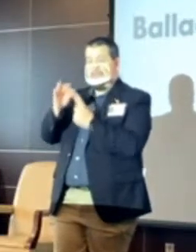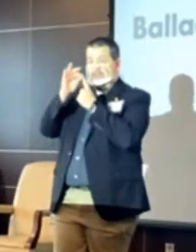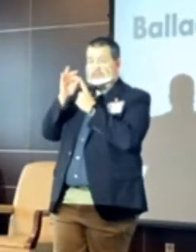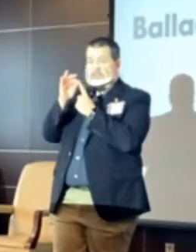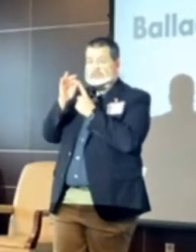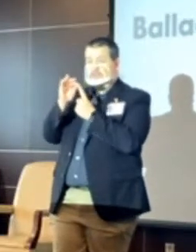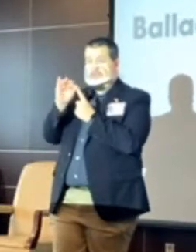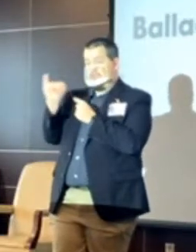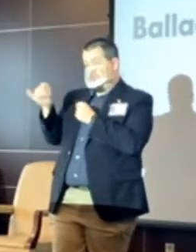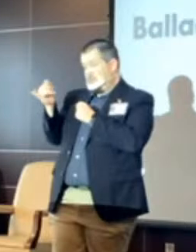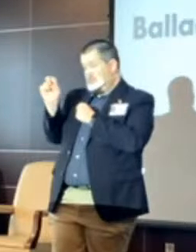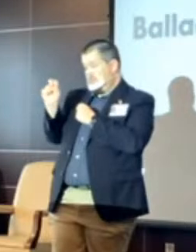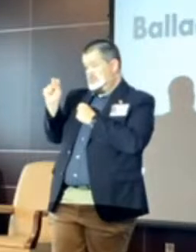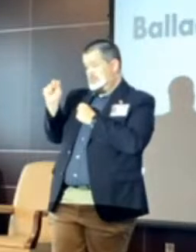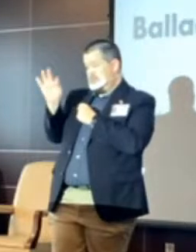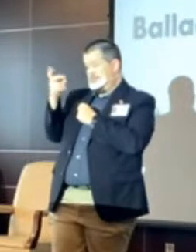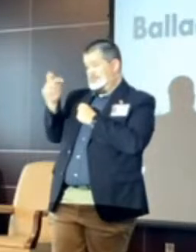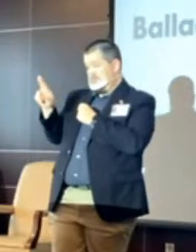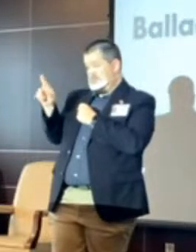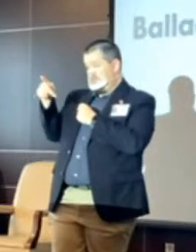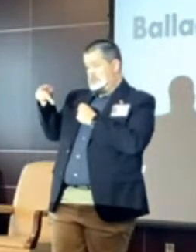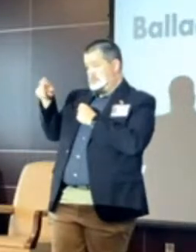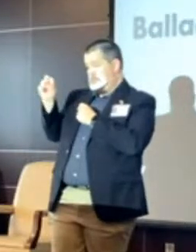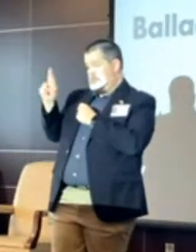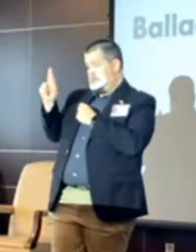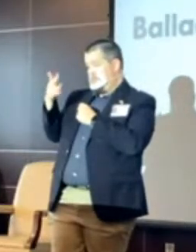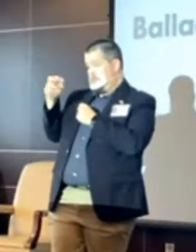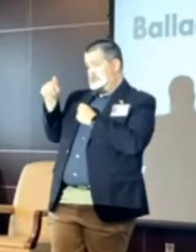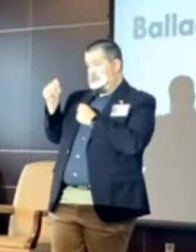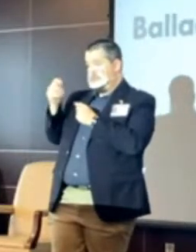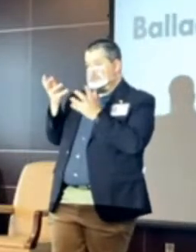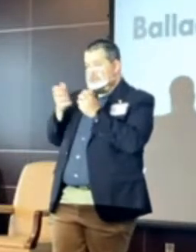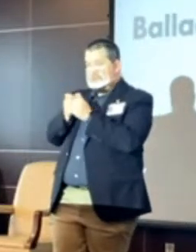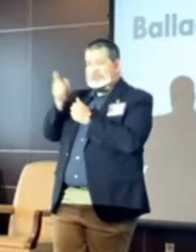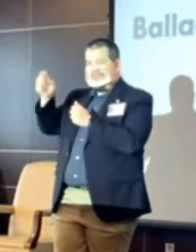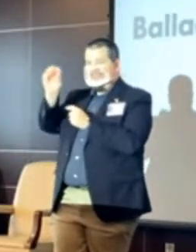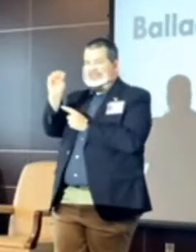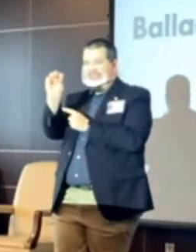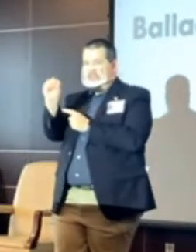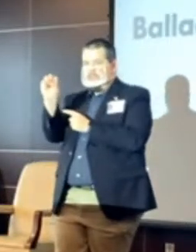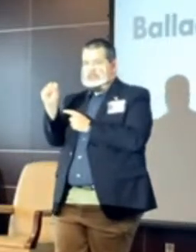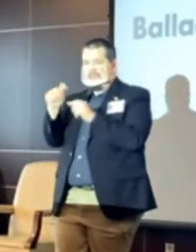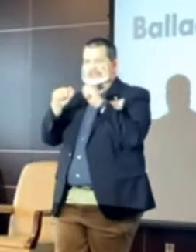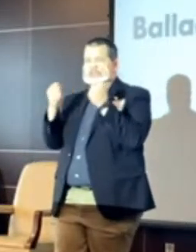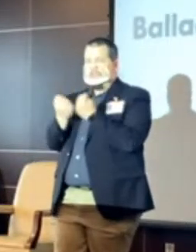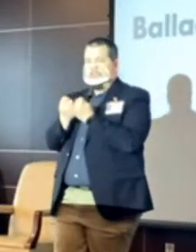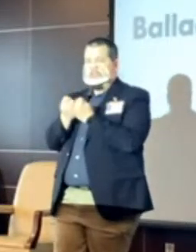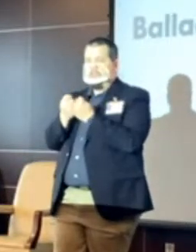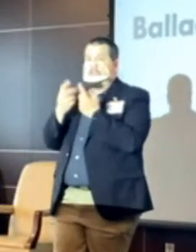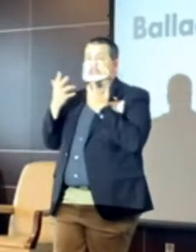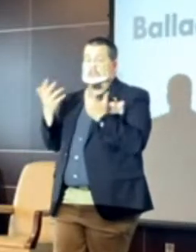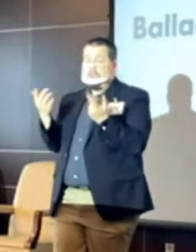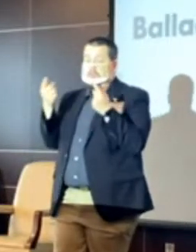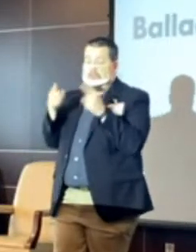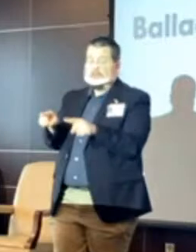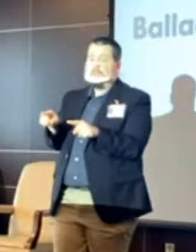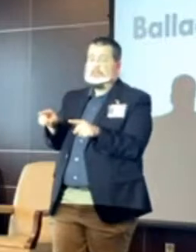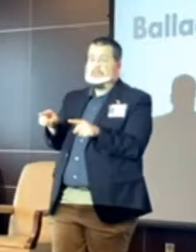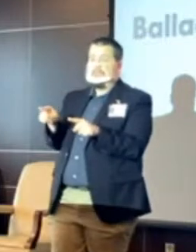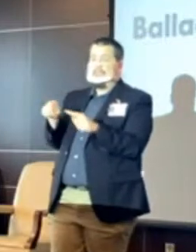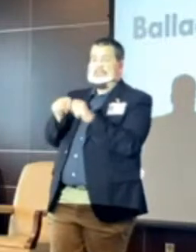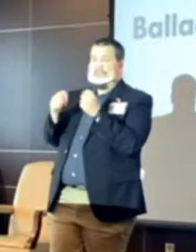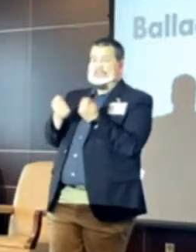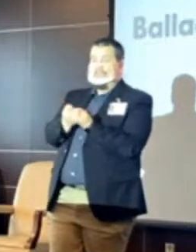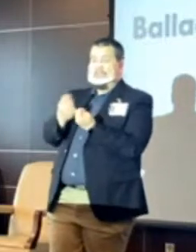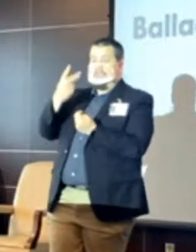was Jennifer Pearlhart, and she was talking with the EMS team. And unfortunately, what happened was the